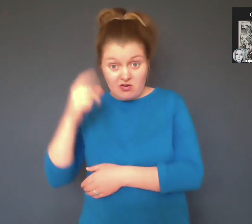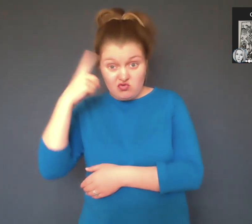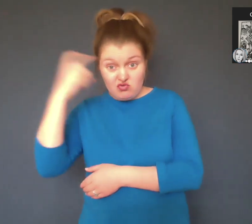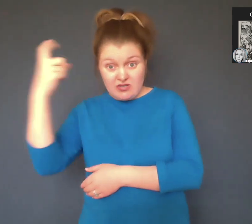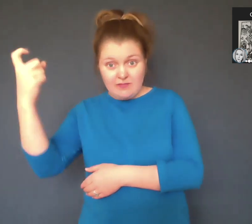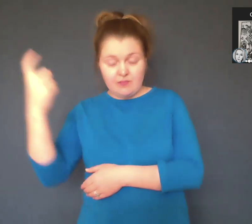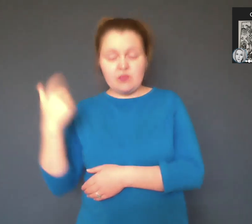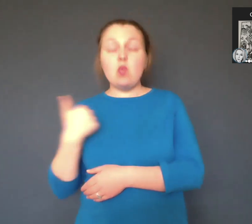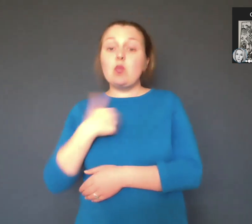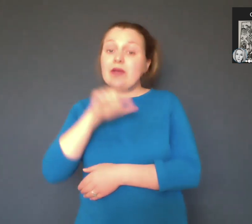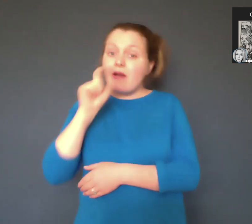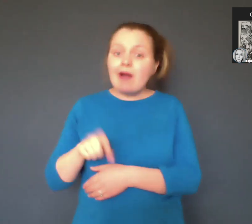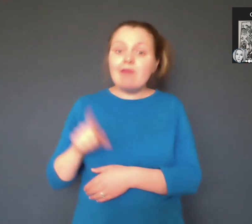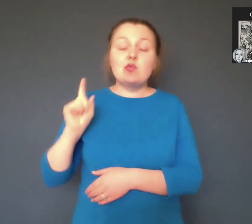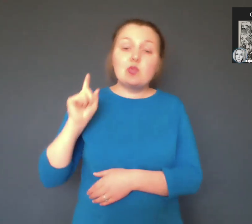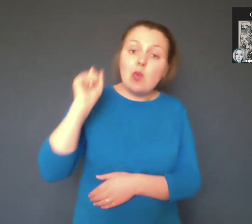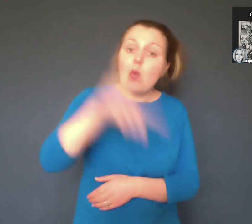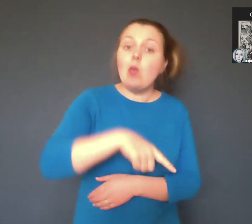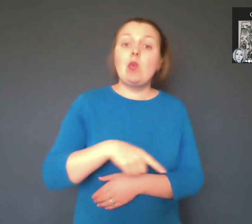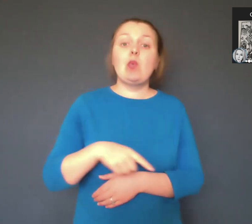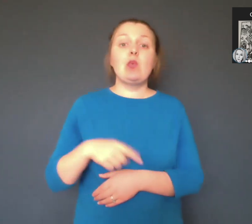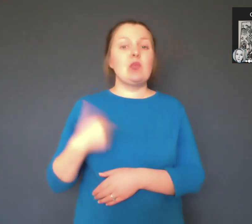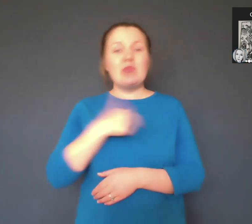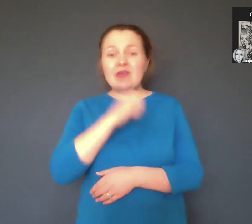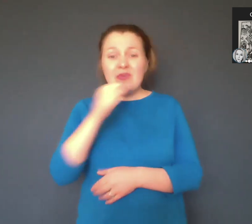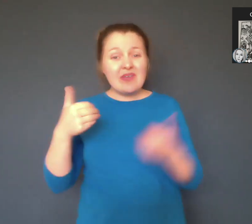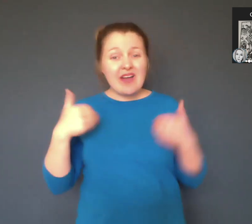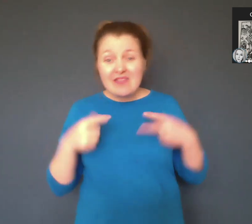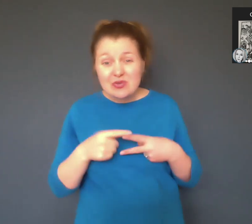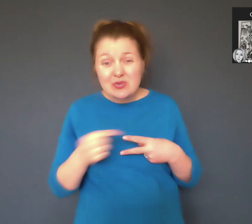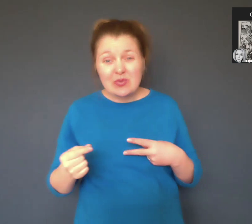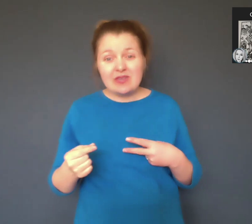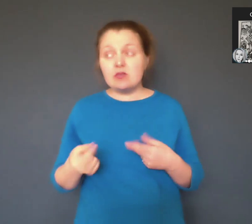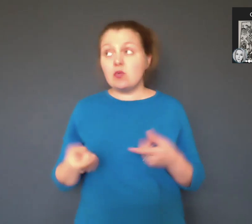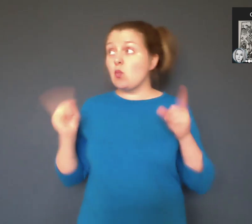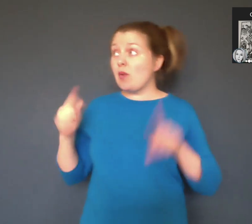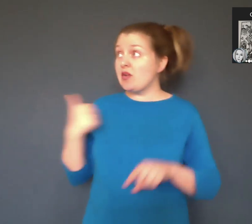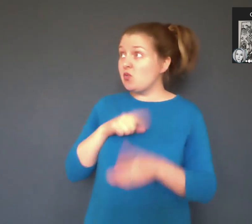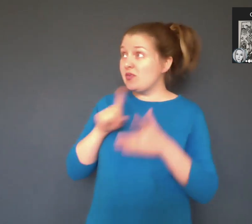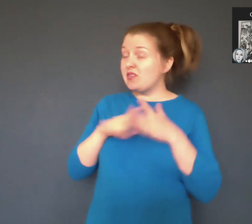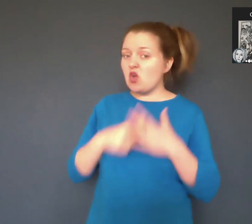"Now," said Harvey grimly. "We've lost too much time already."